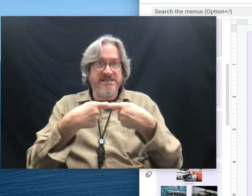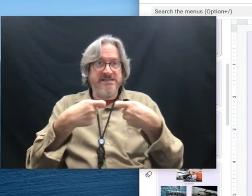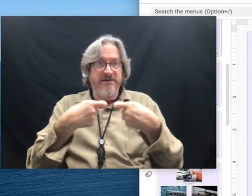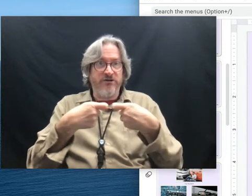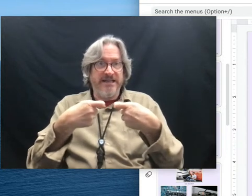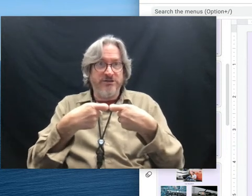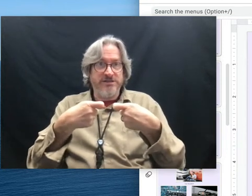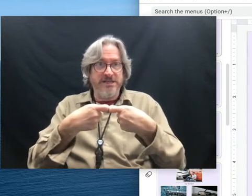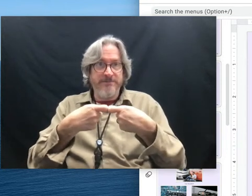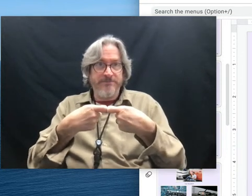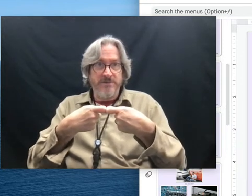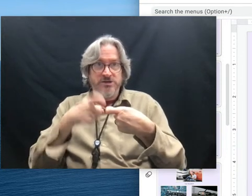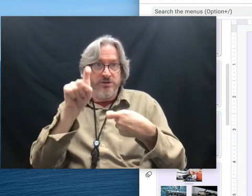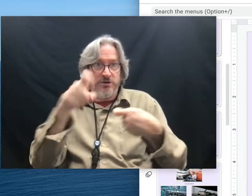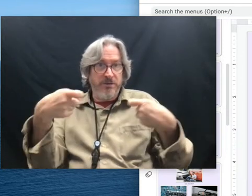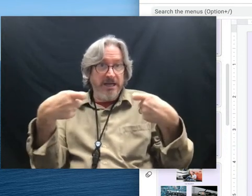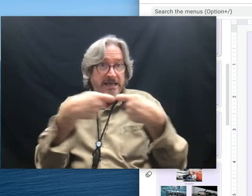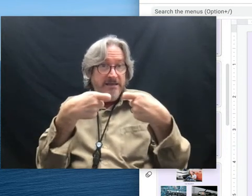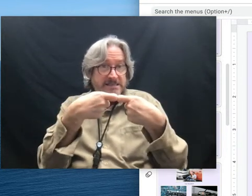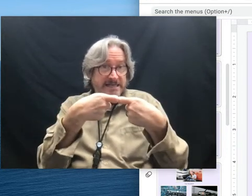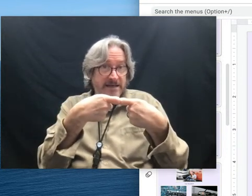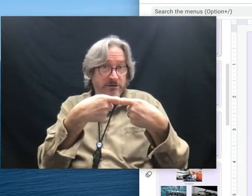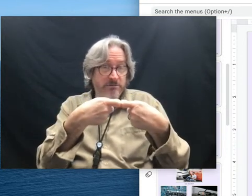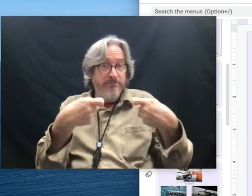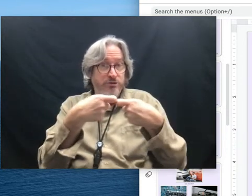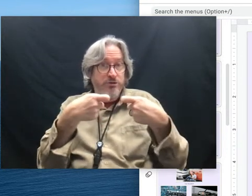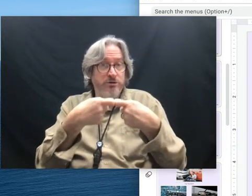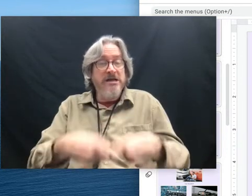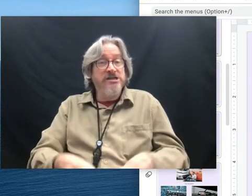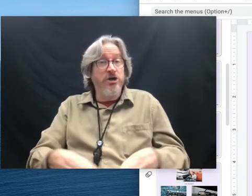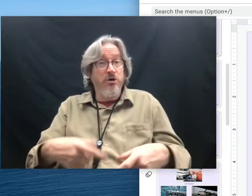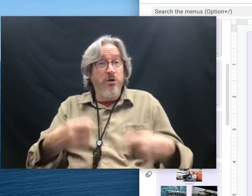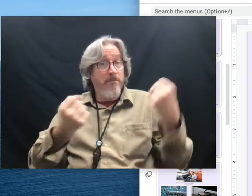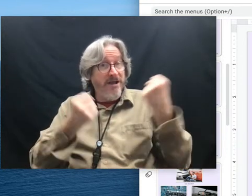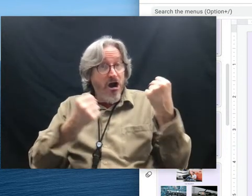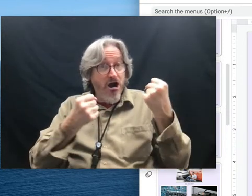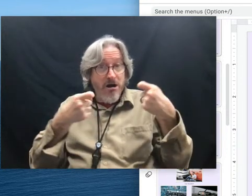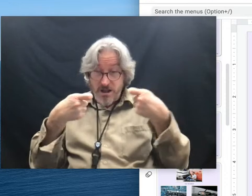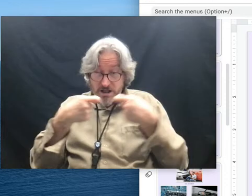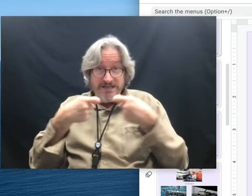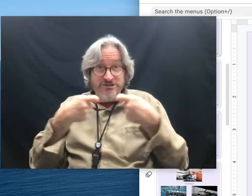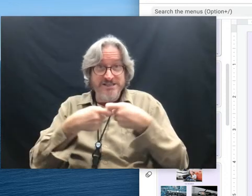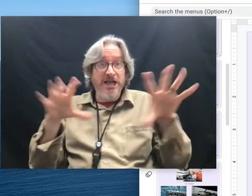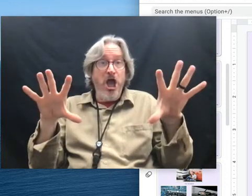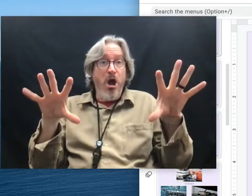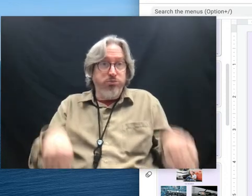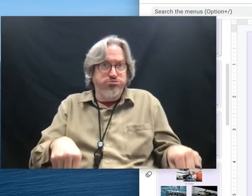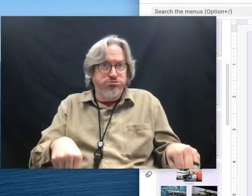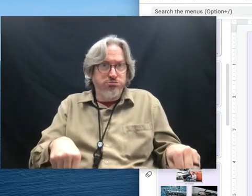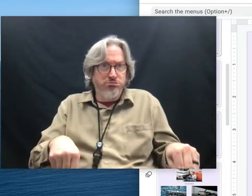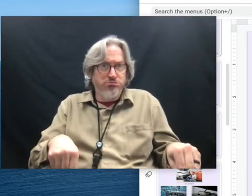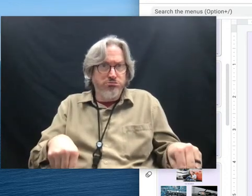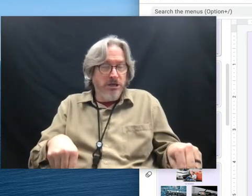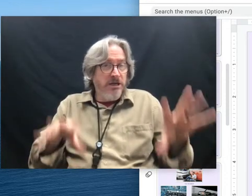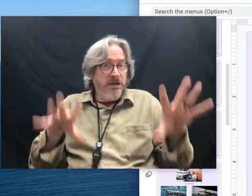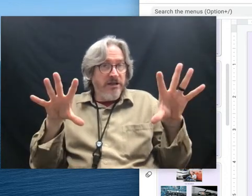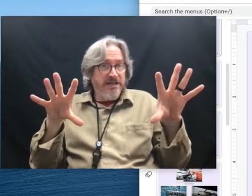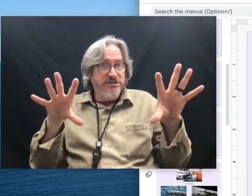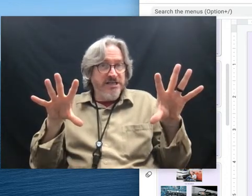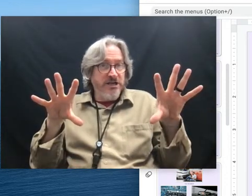This is the sign for electricity. So you're plugging things together, right? So my car, electricity